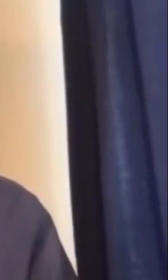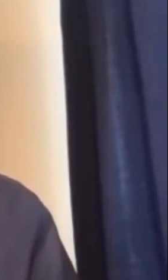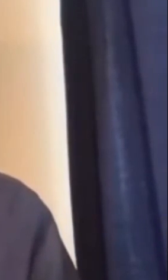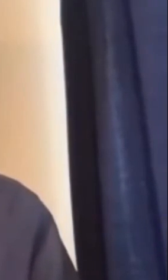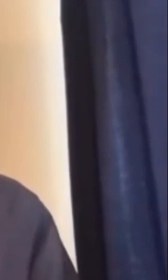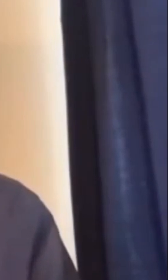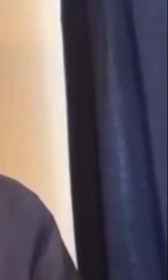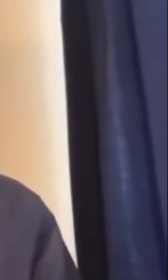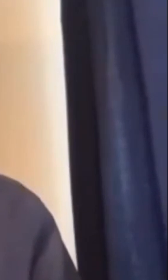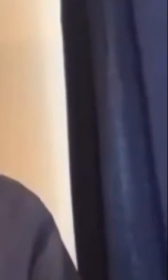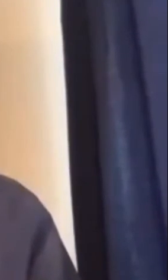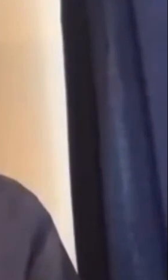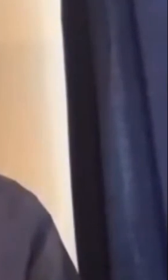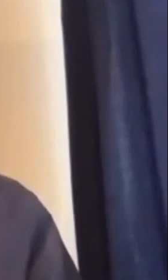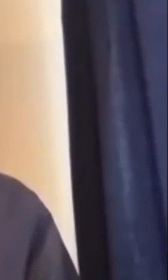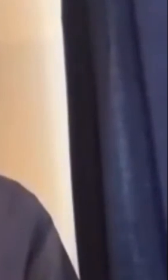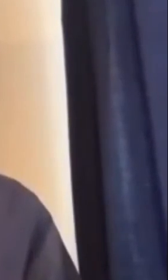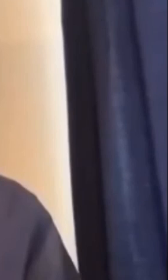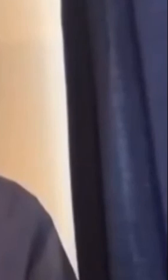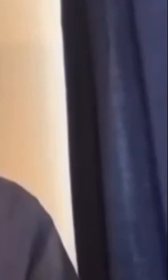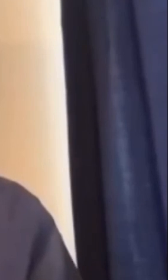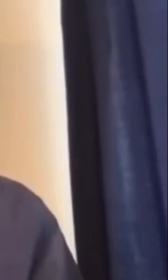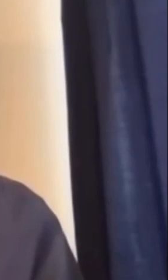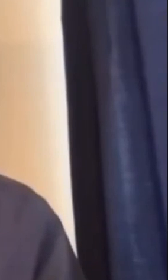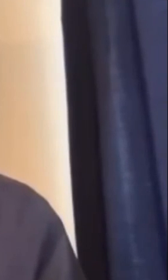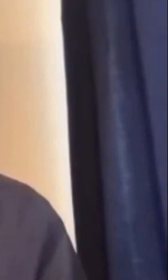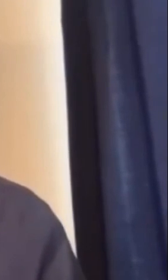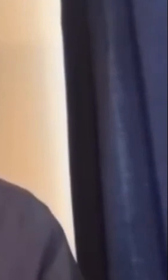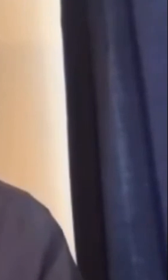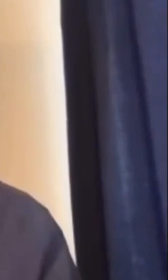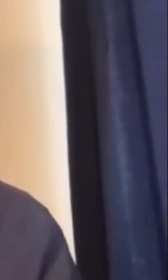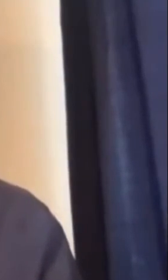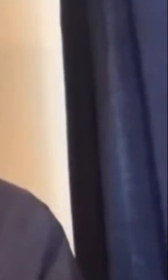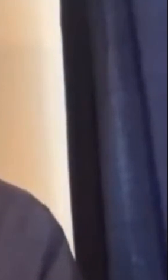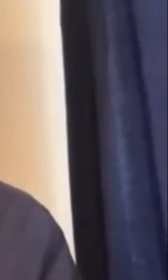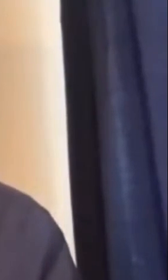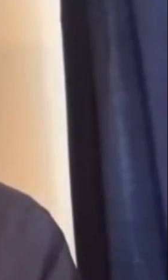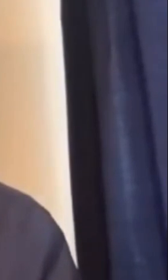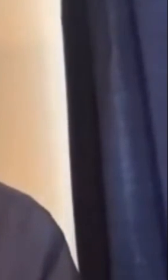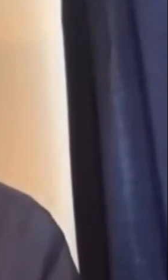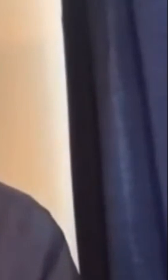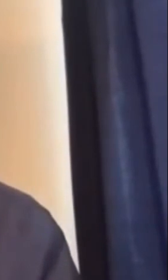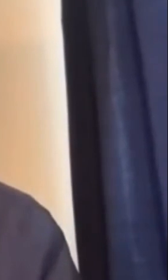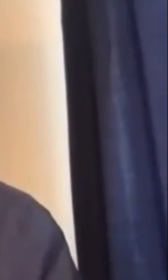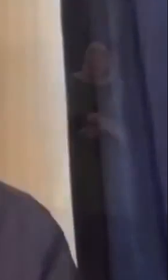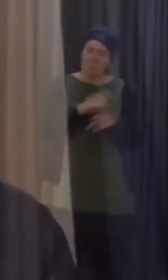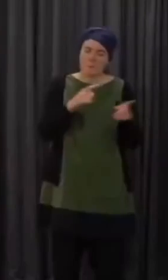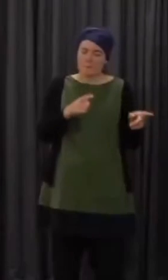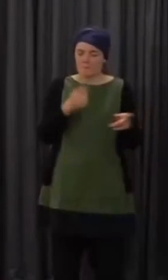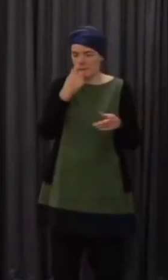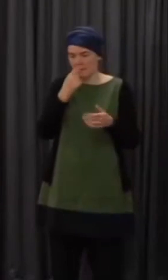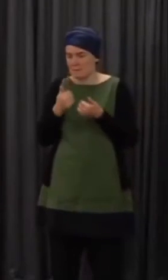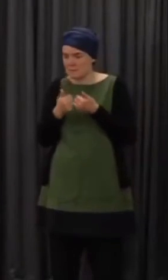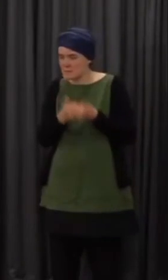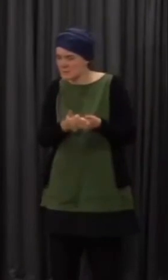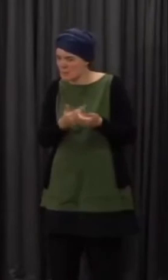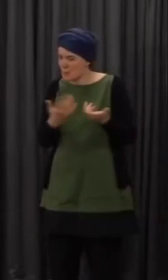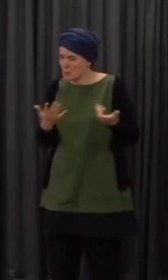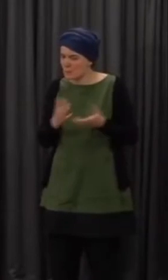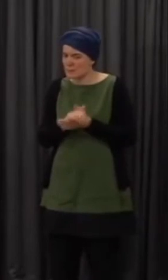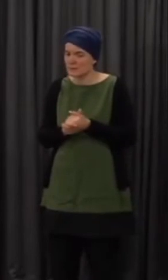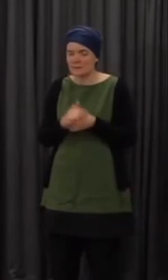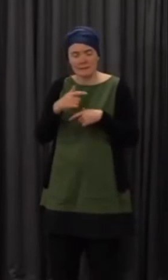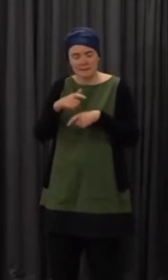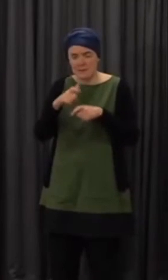home are ready as well to match the young carers' return to school, college or university? Well, Tom, thank you very much